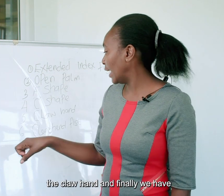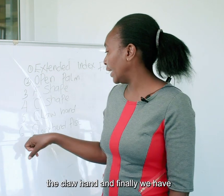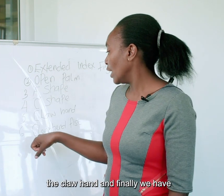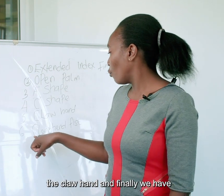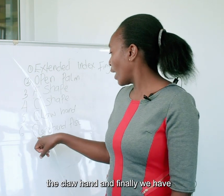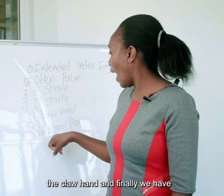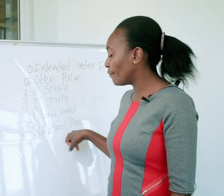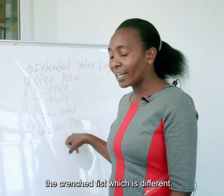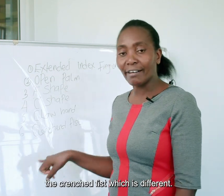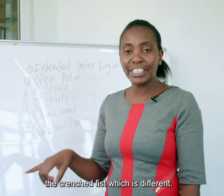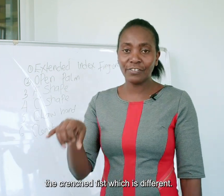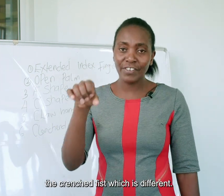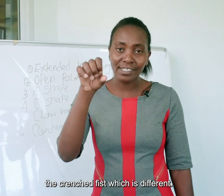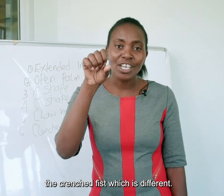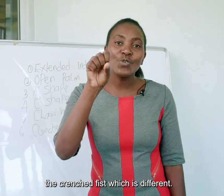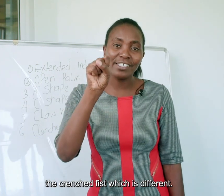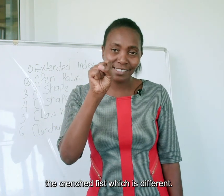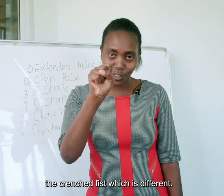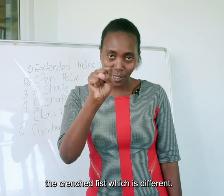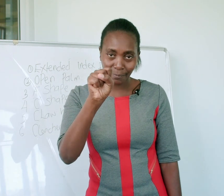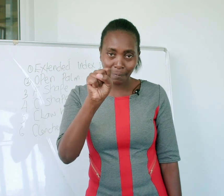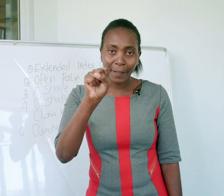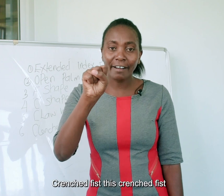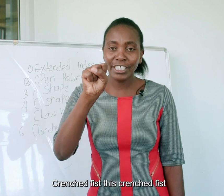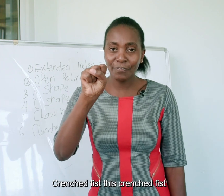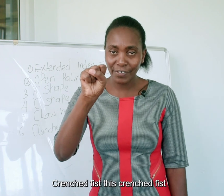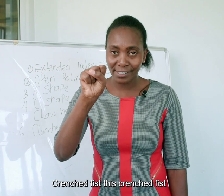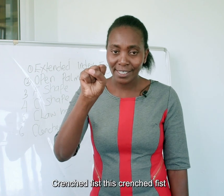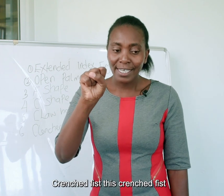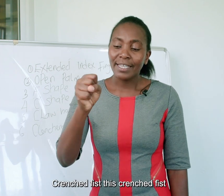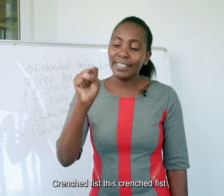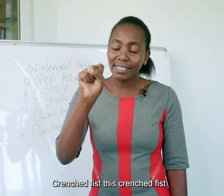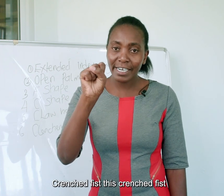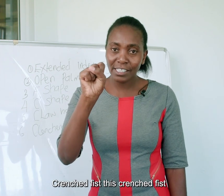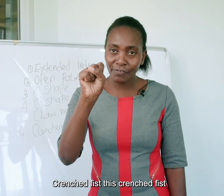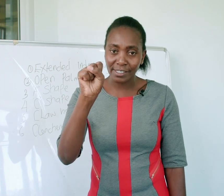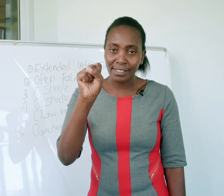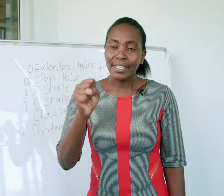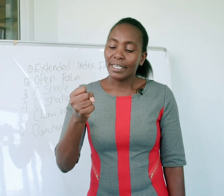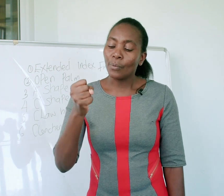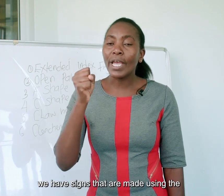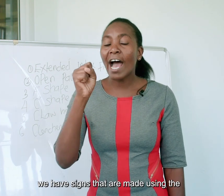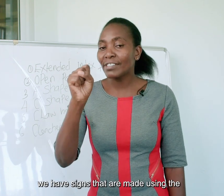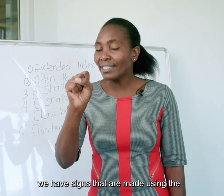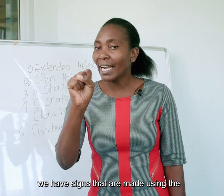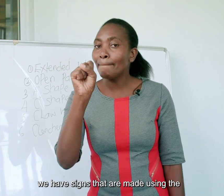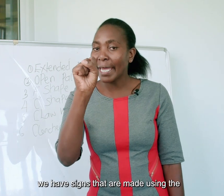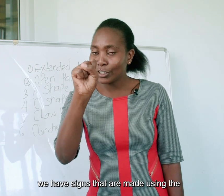finally, we have the clenched fist, which is this one. Clenched fist. This clenched fist. We have signs that are made